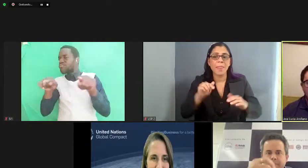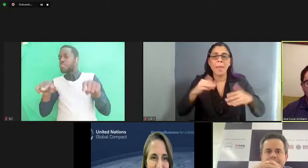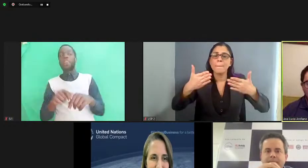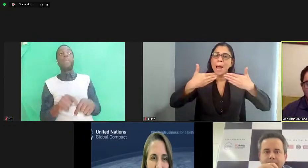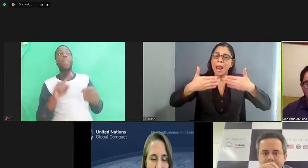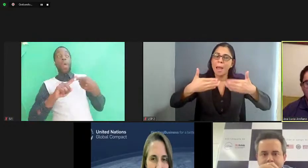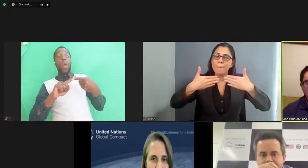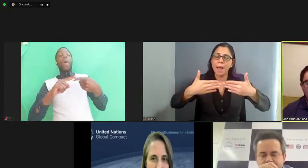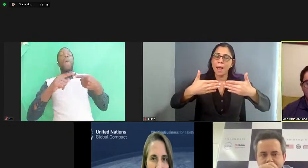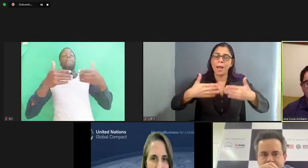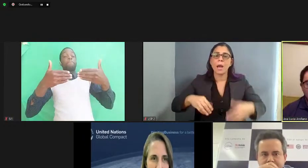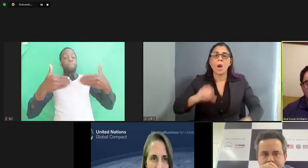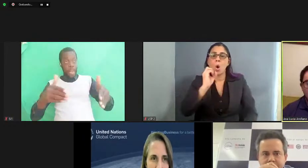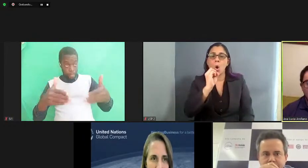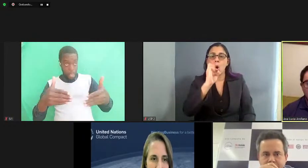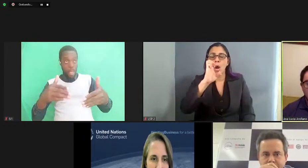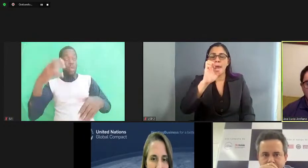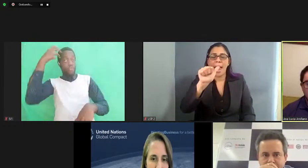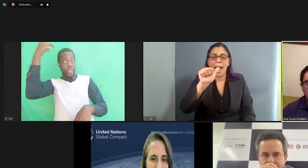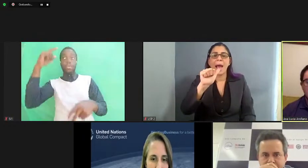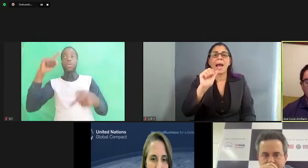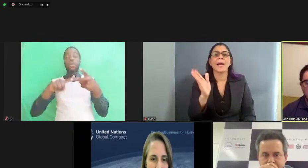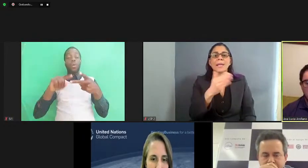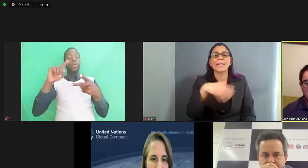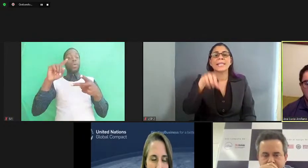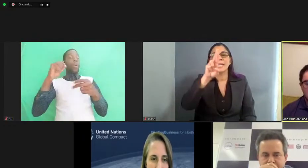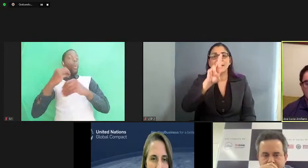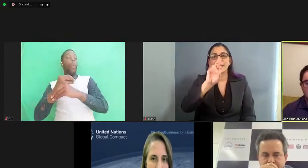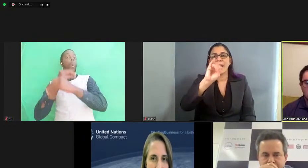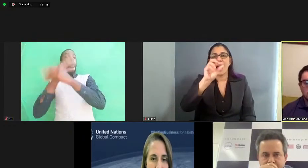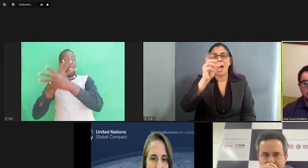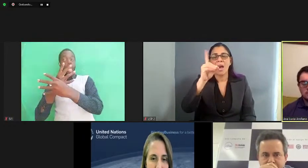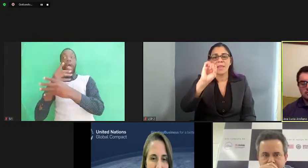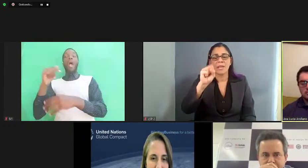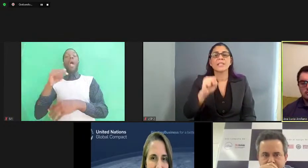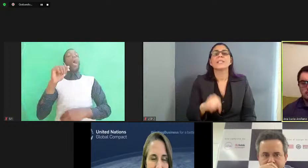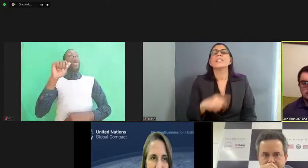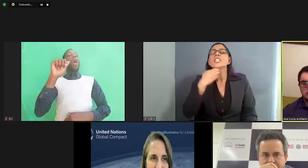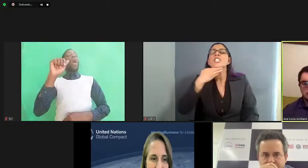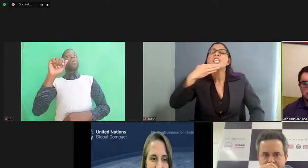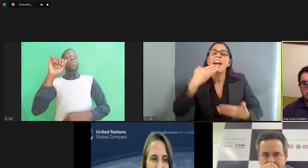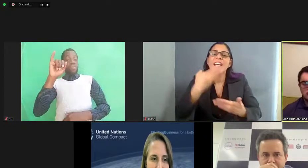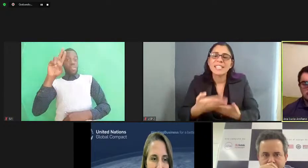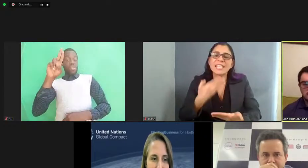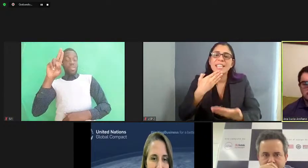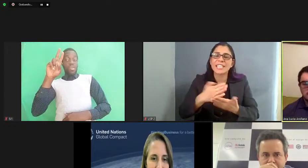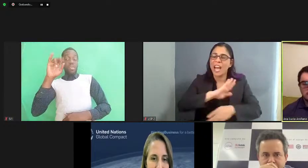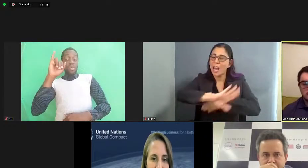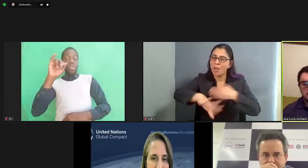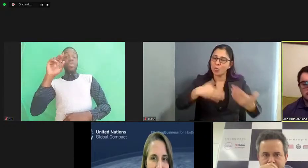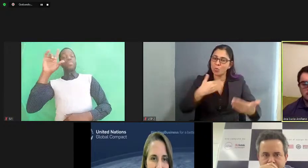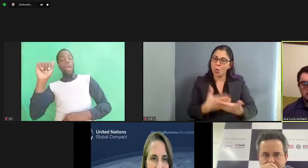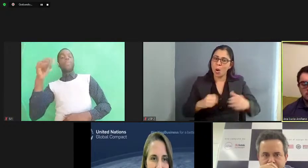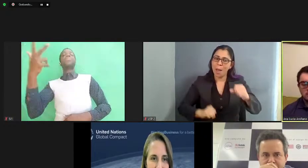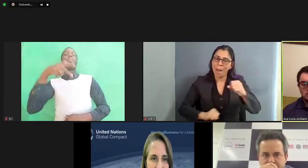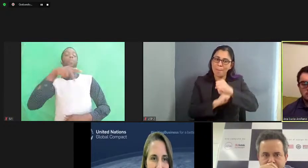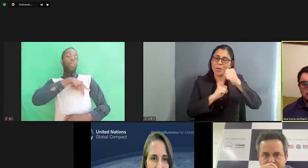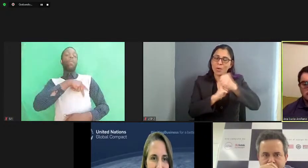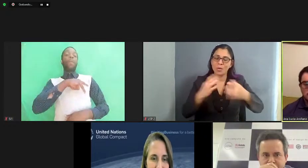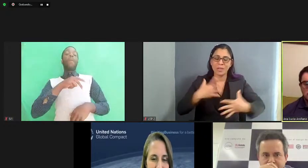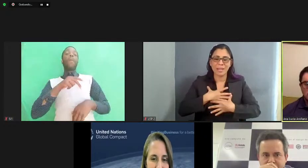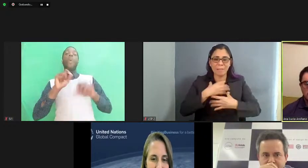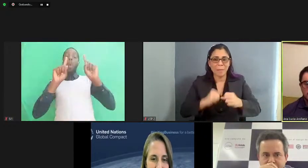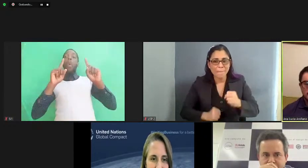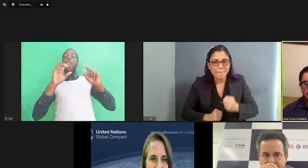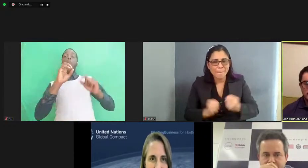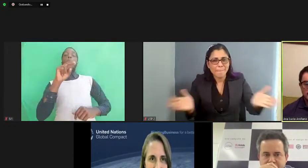the government of panama oh yes aydah riadis and onsei thank you all for the support